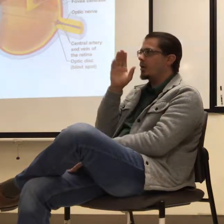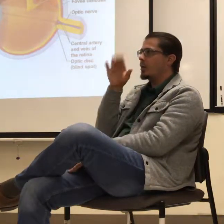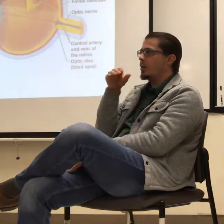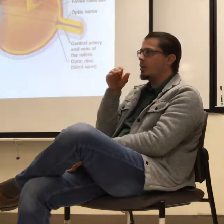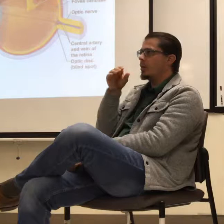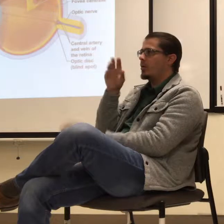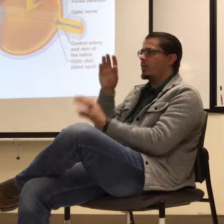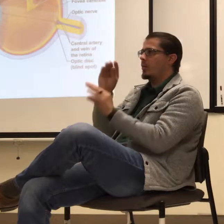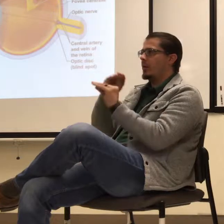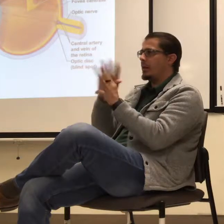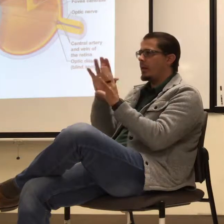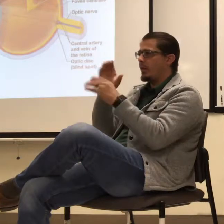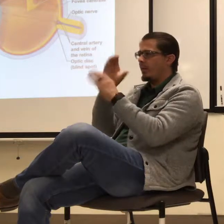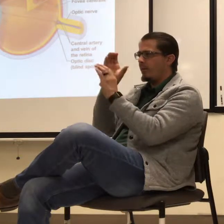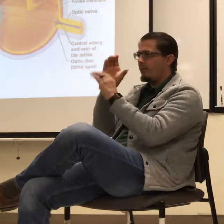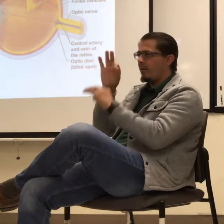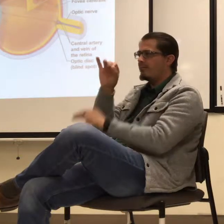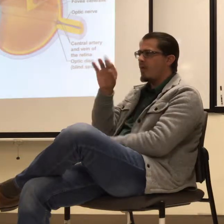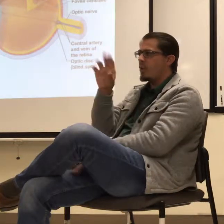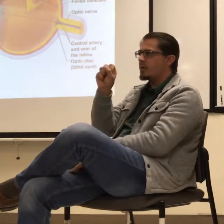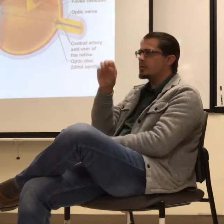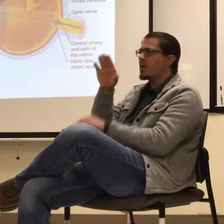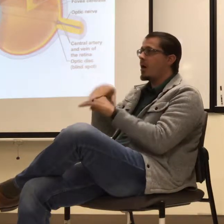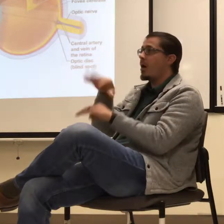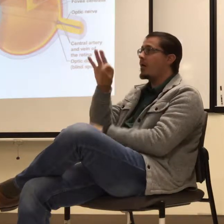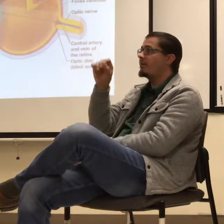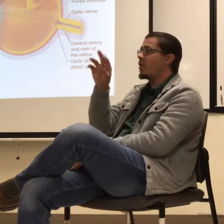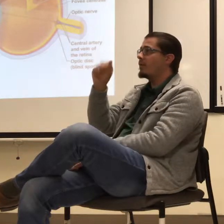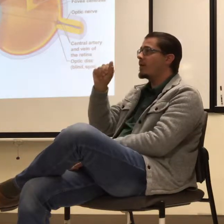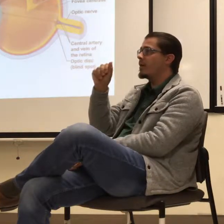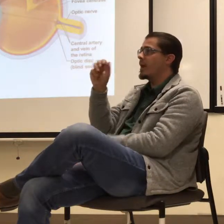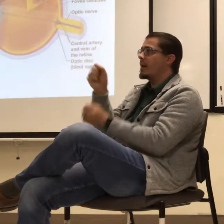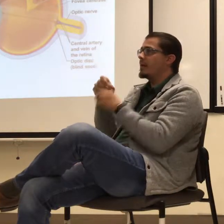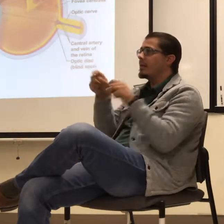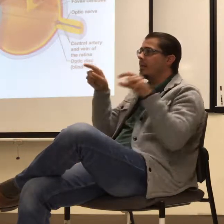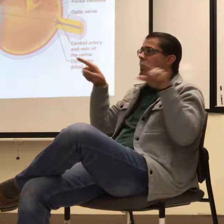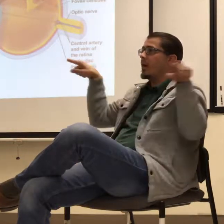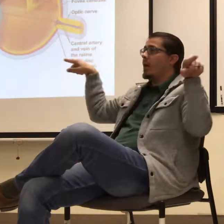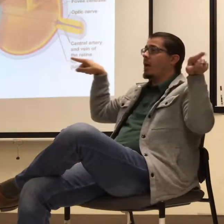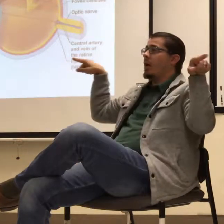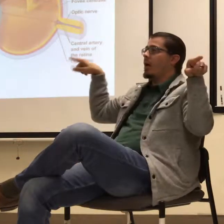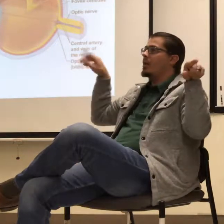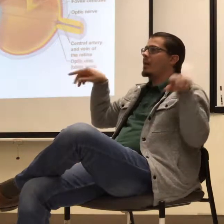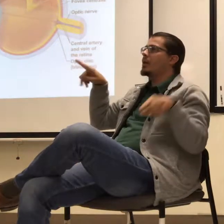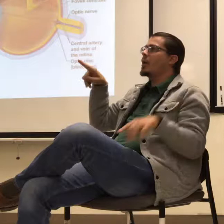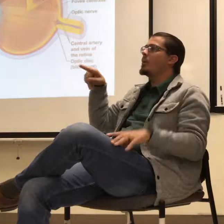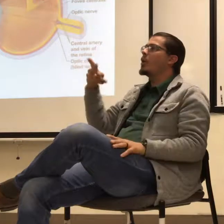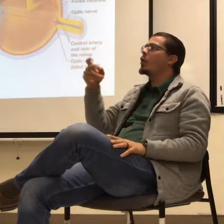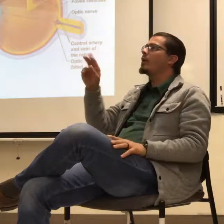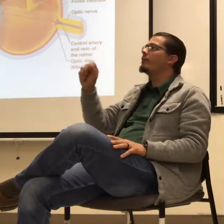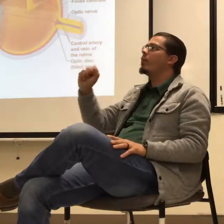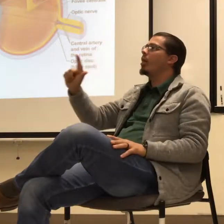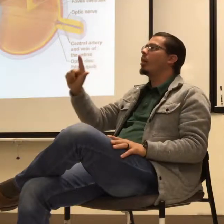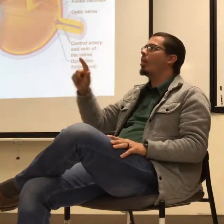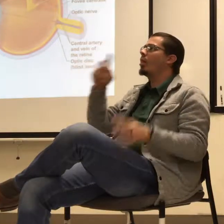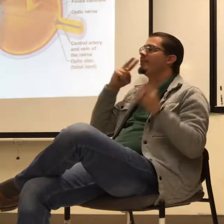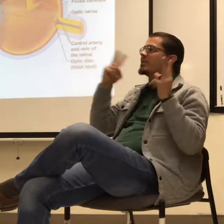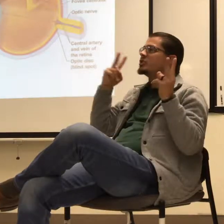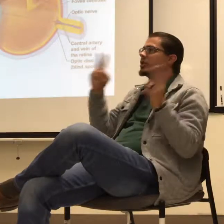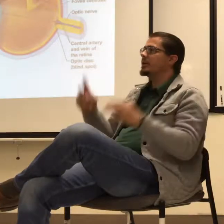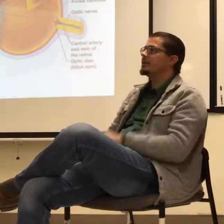focused on your fovea. Anything off your gaze is peripheral vision. Okay.